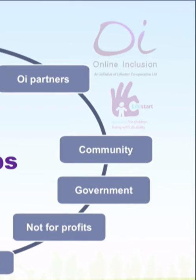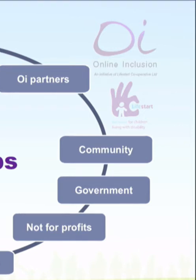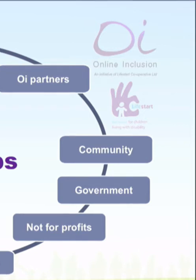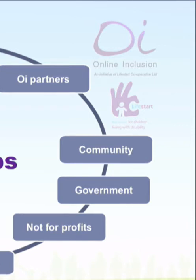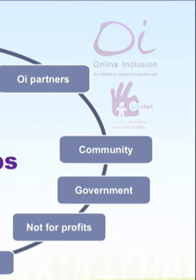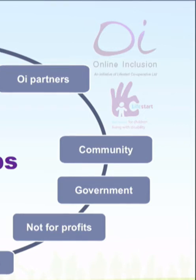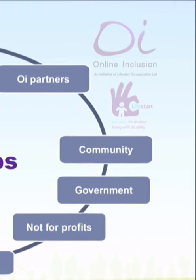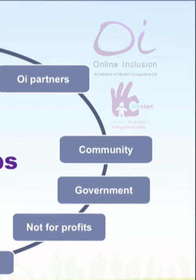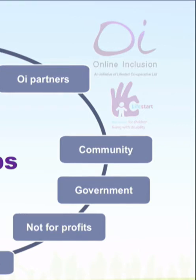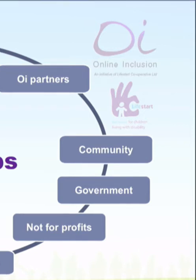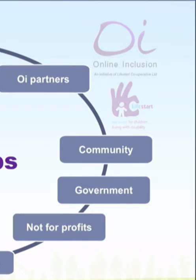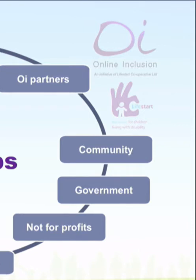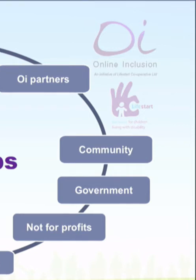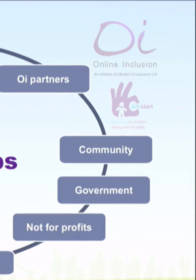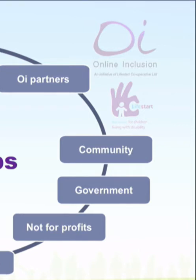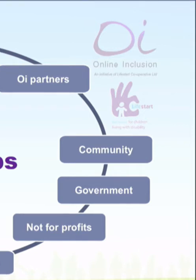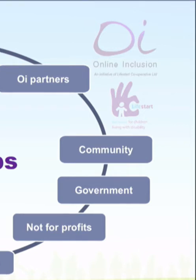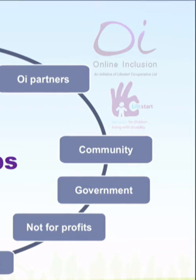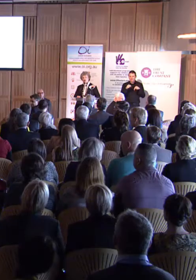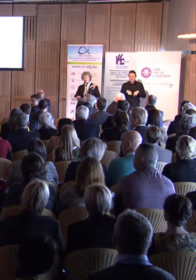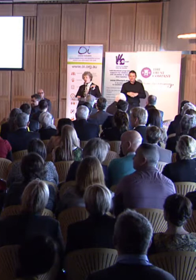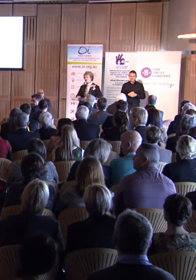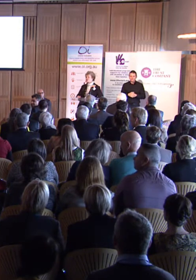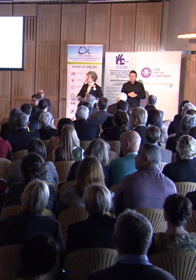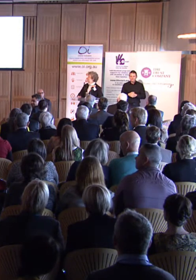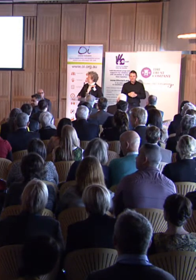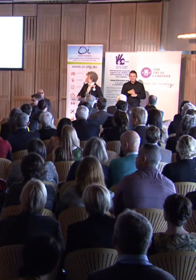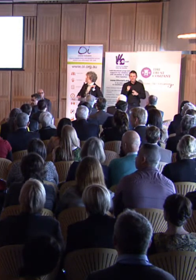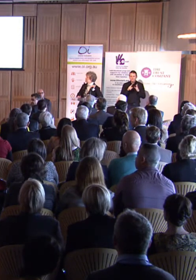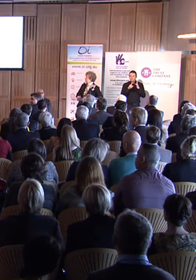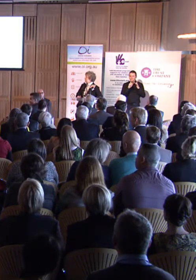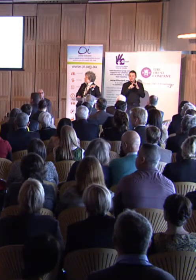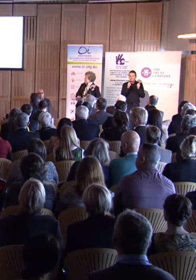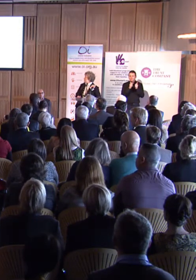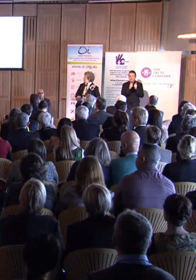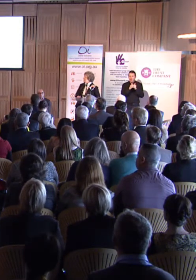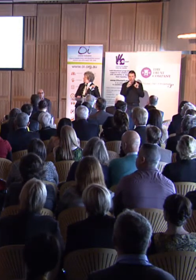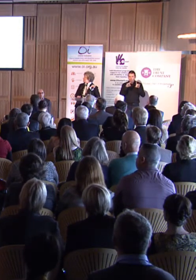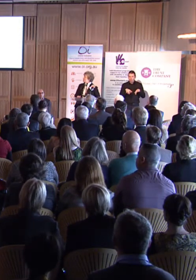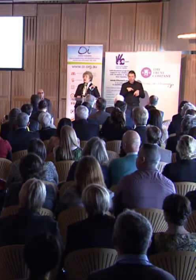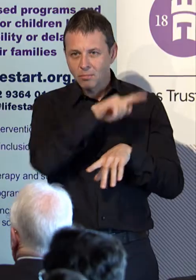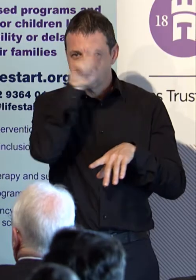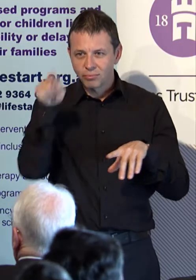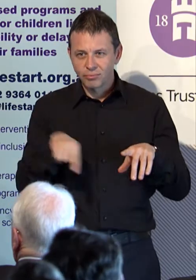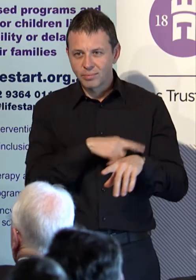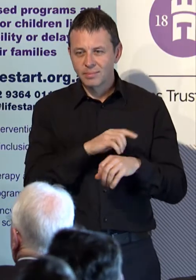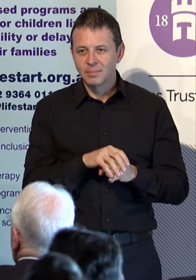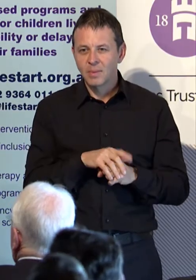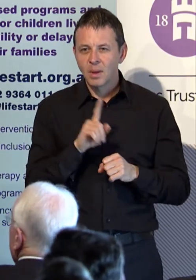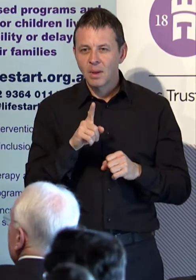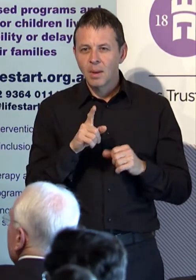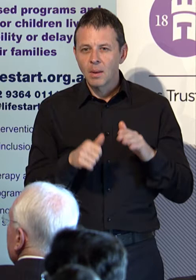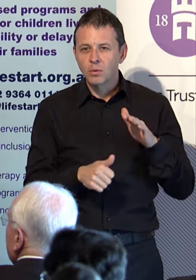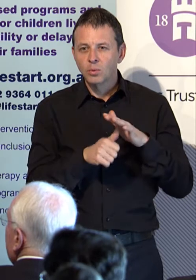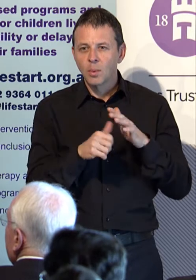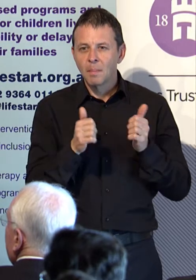We have a few people starting to put their hands. We've got OI partners all around Australia. Our principal partners also